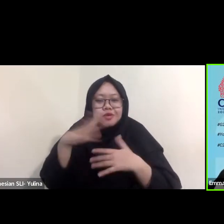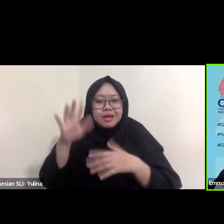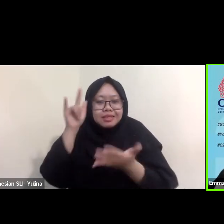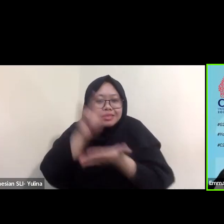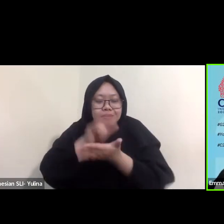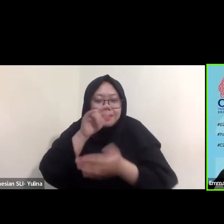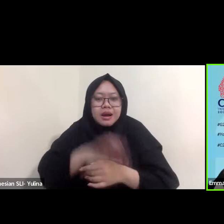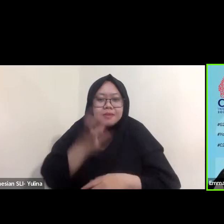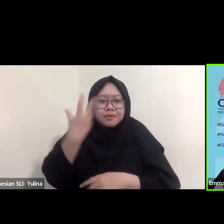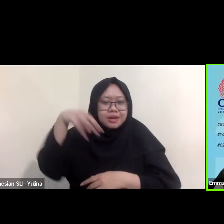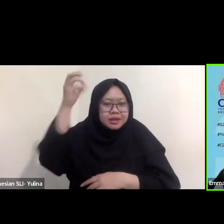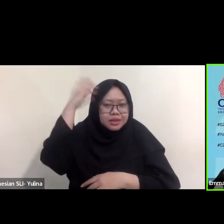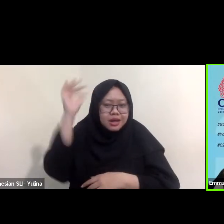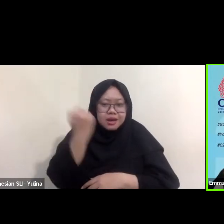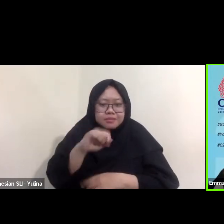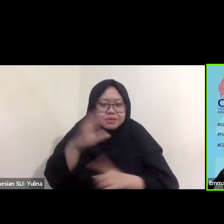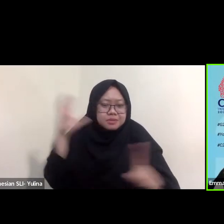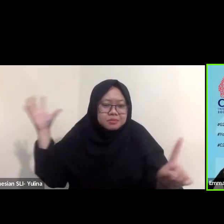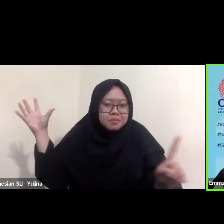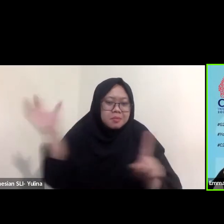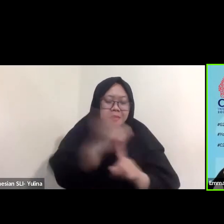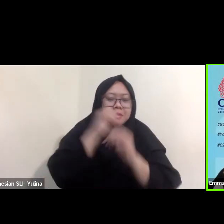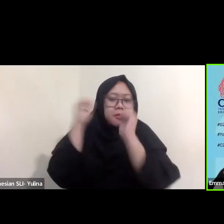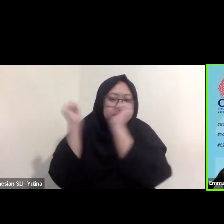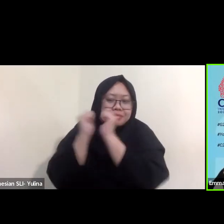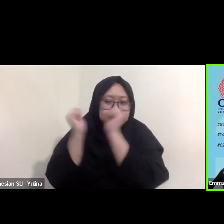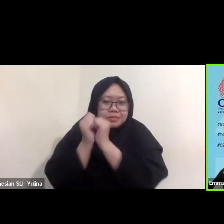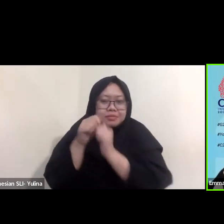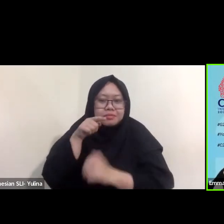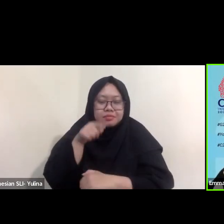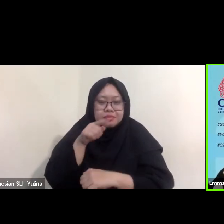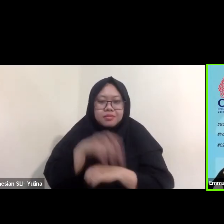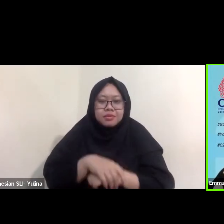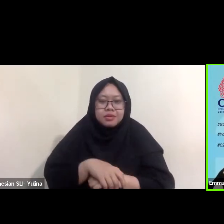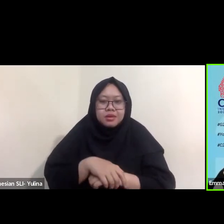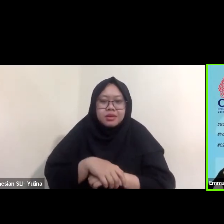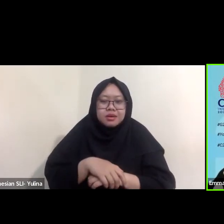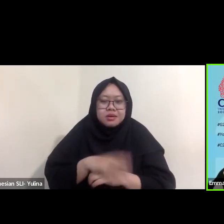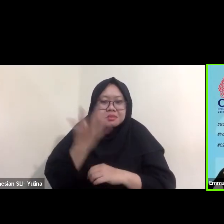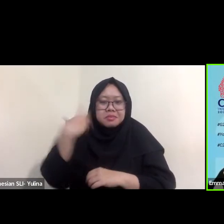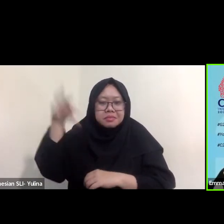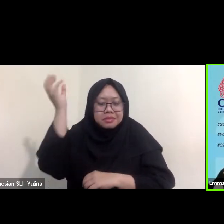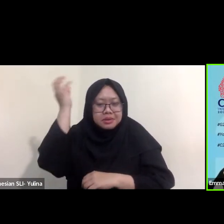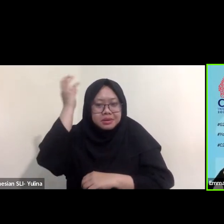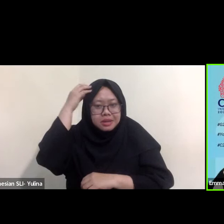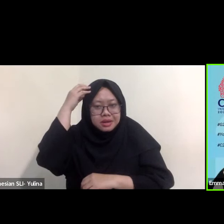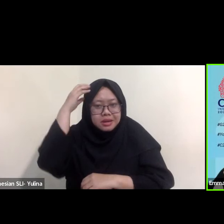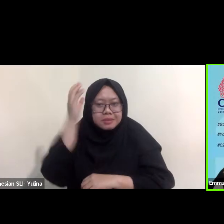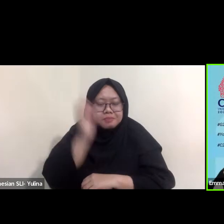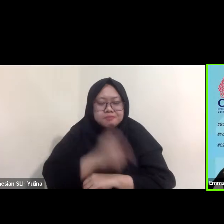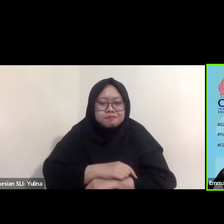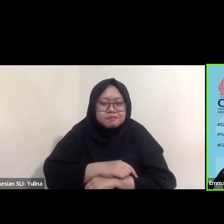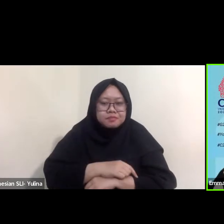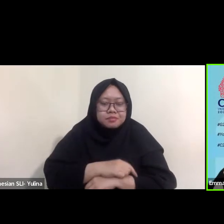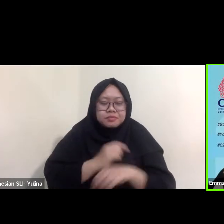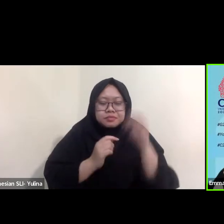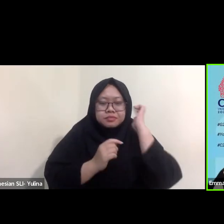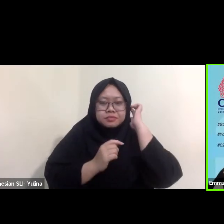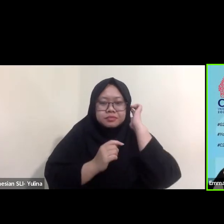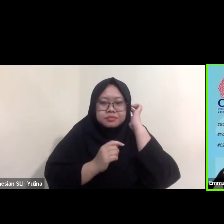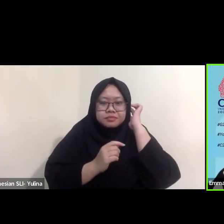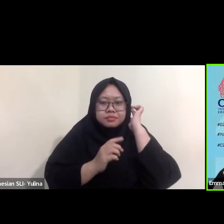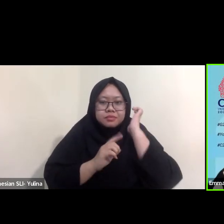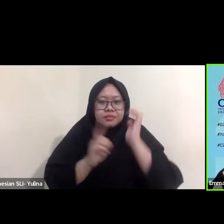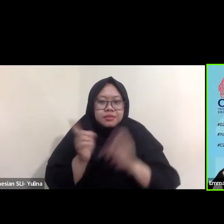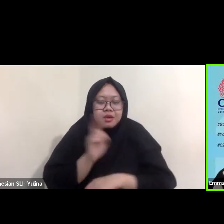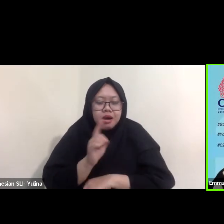commitment. There will, you know, be, and it's not just a small number of children who are facing